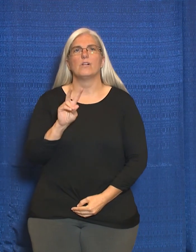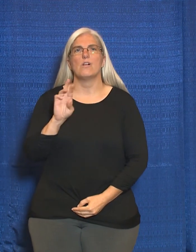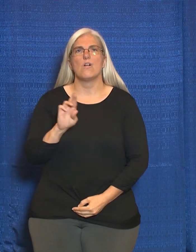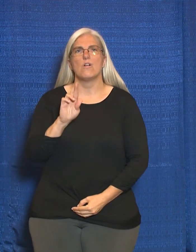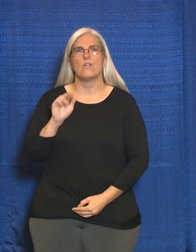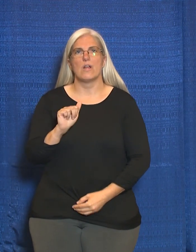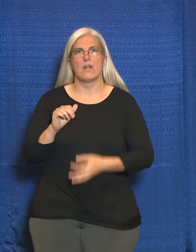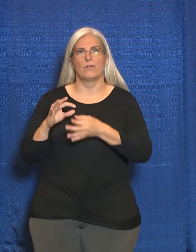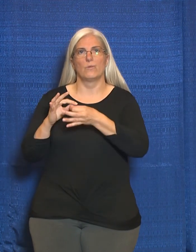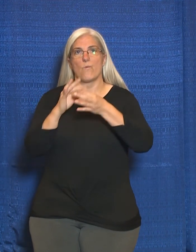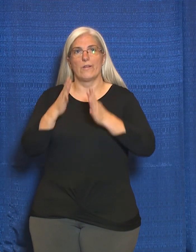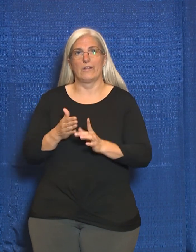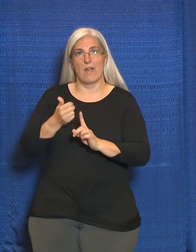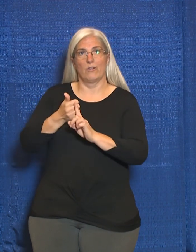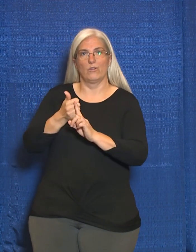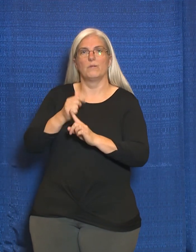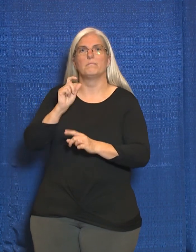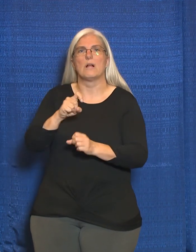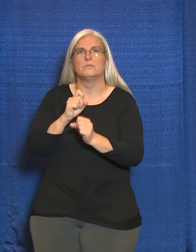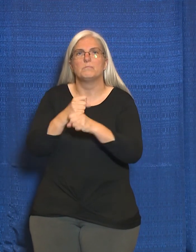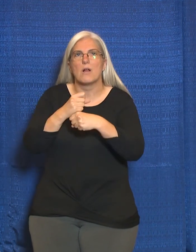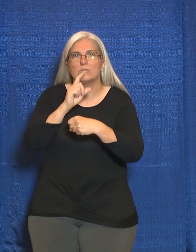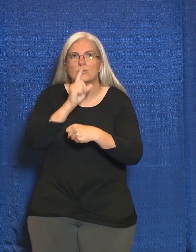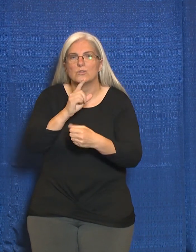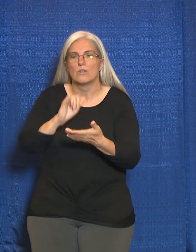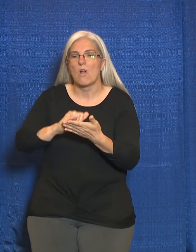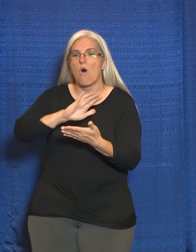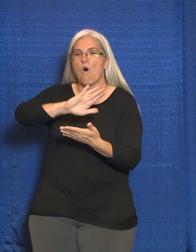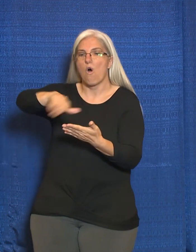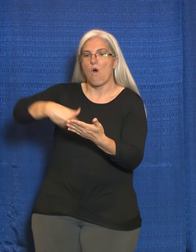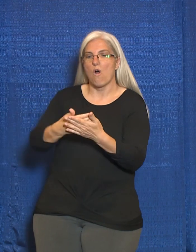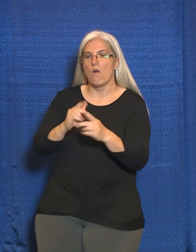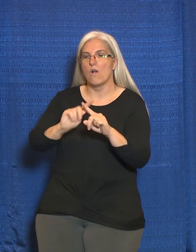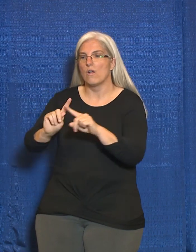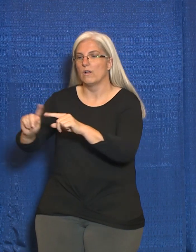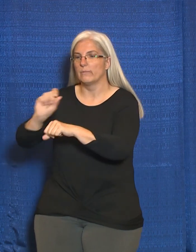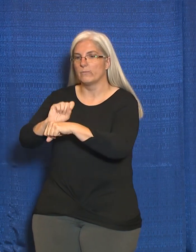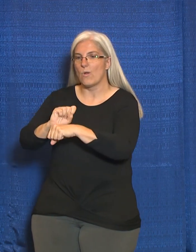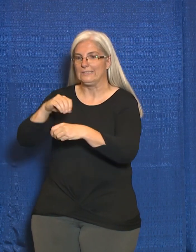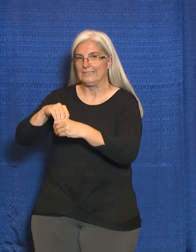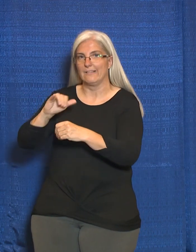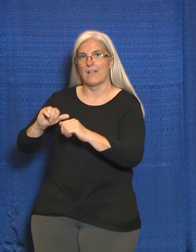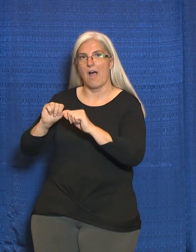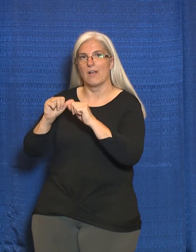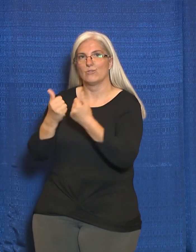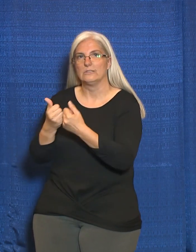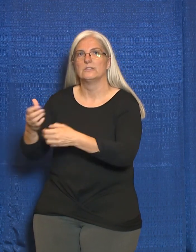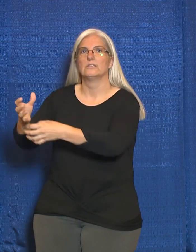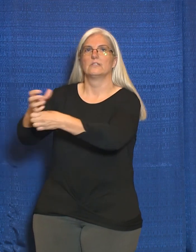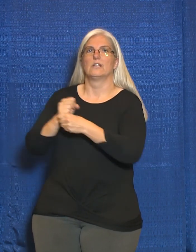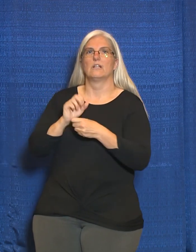Nvra coordinators must make sure that employees receive Nvra training.